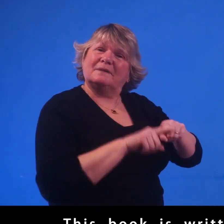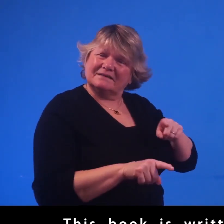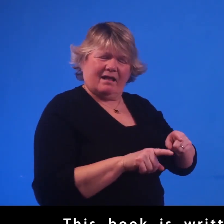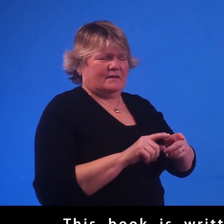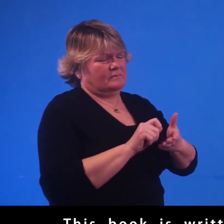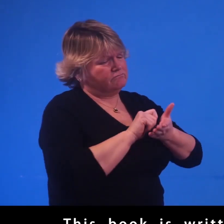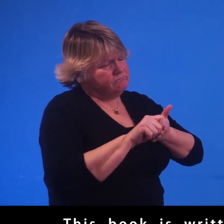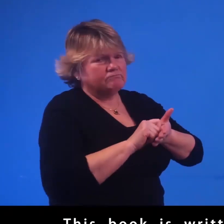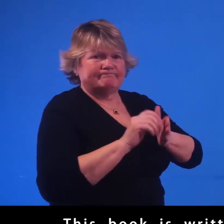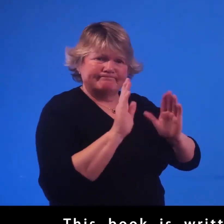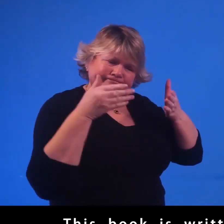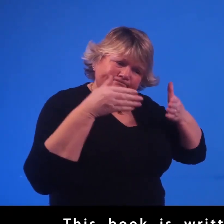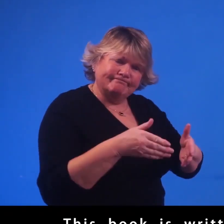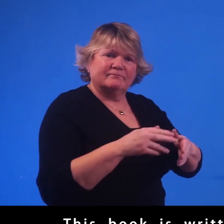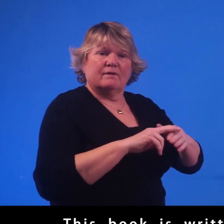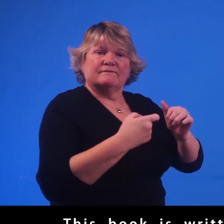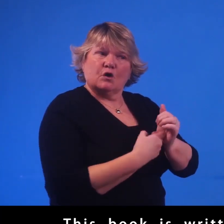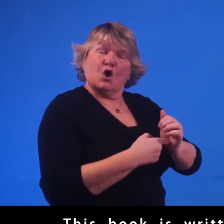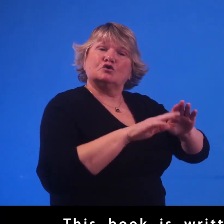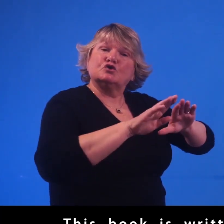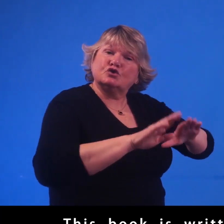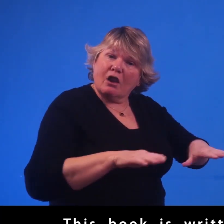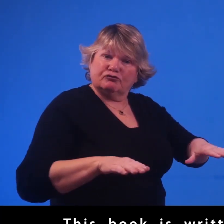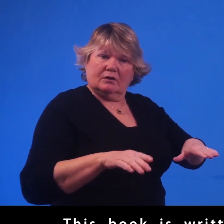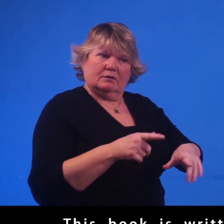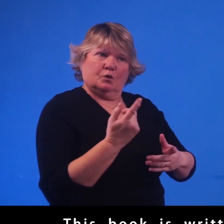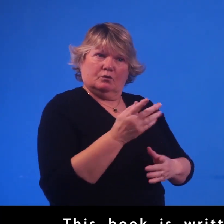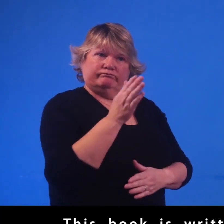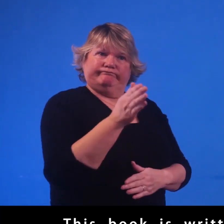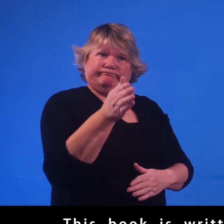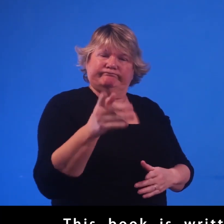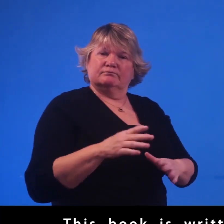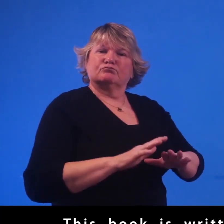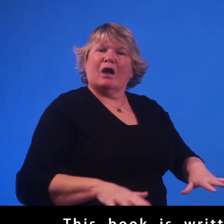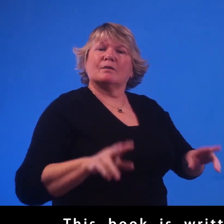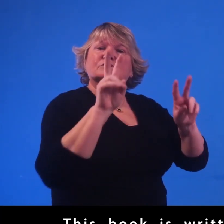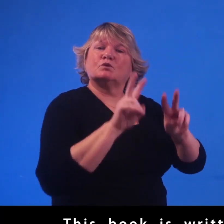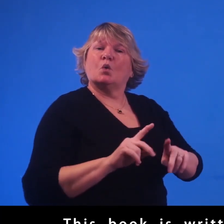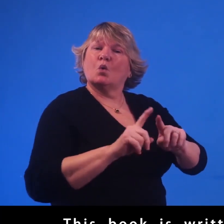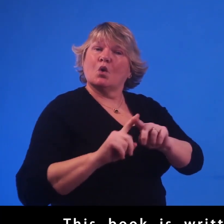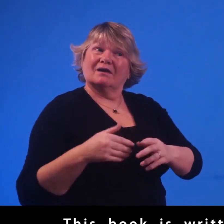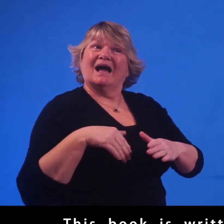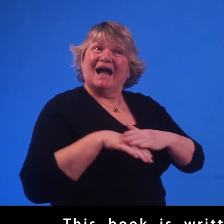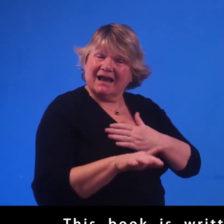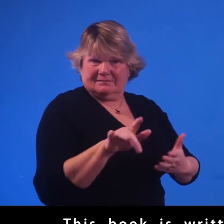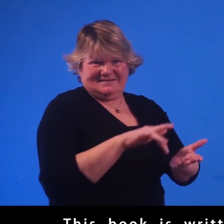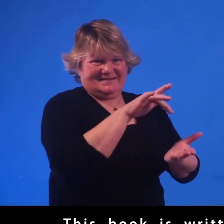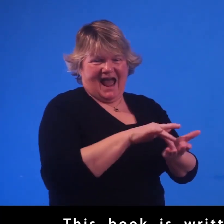This book is written especially for children attending primary schools in towns.